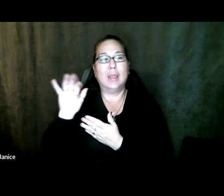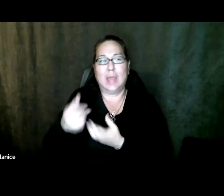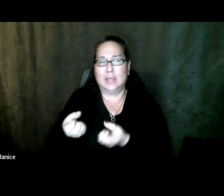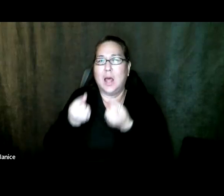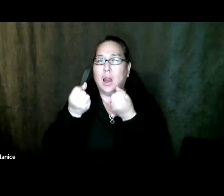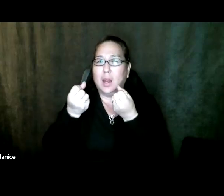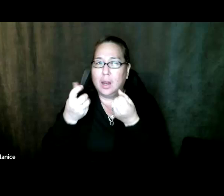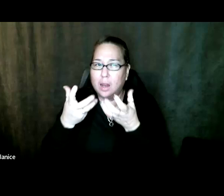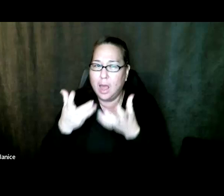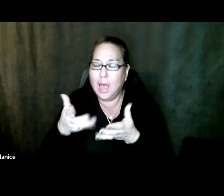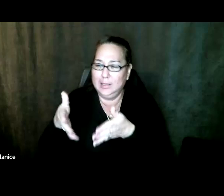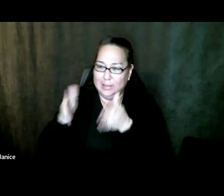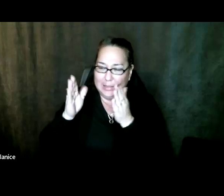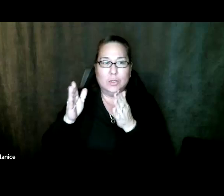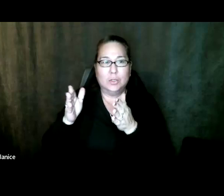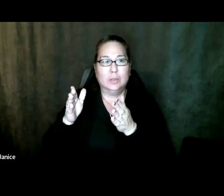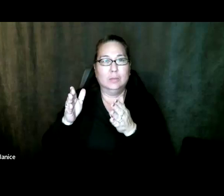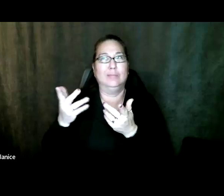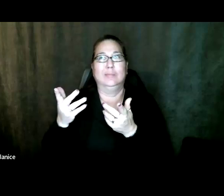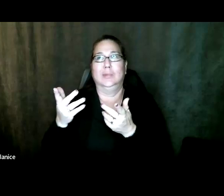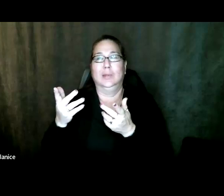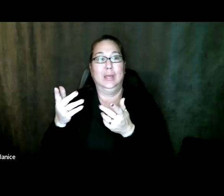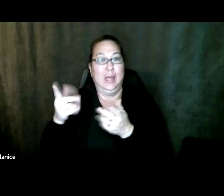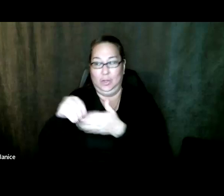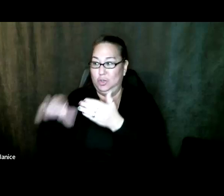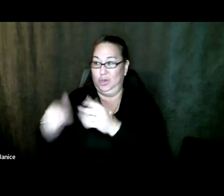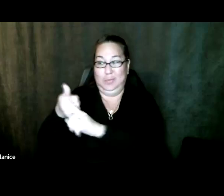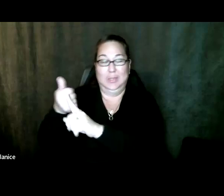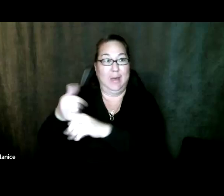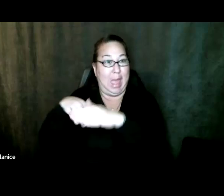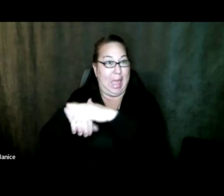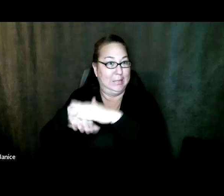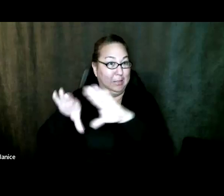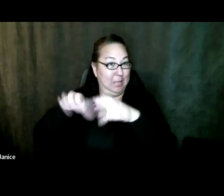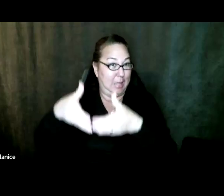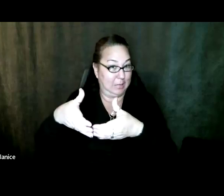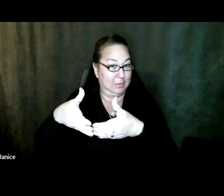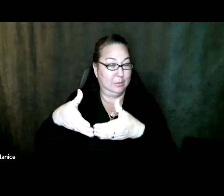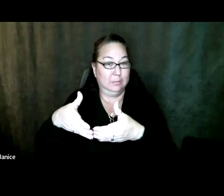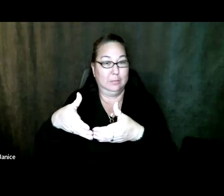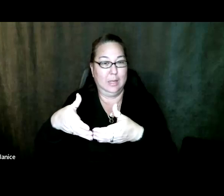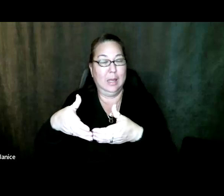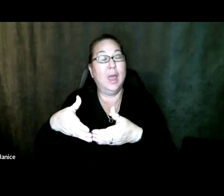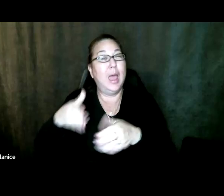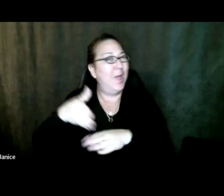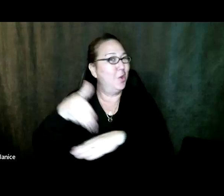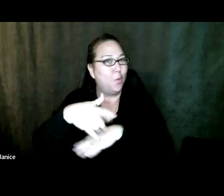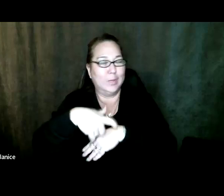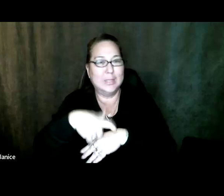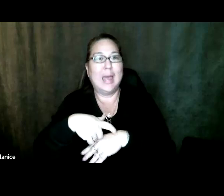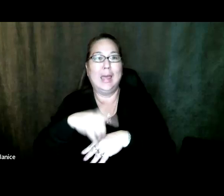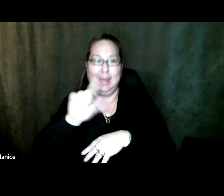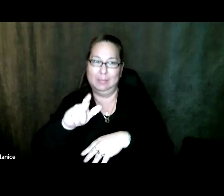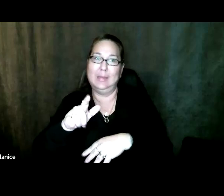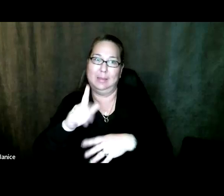of attention spent to, is a student accessing the class? And that can over time bring the level of rigor and